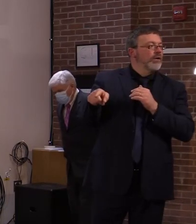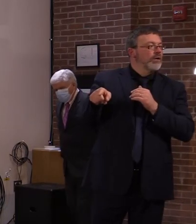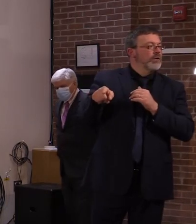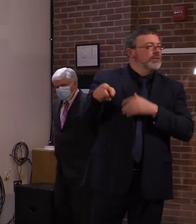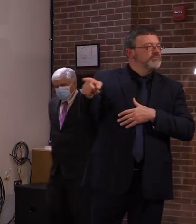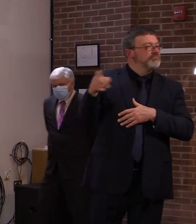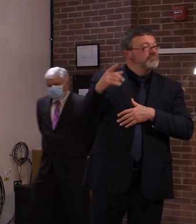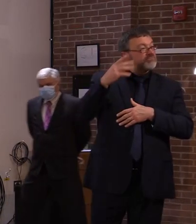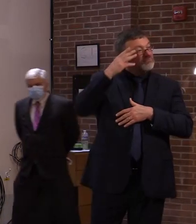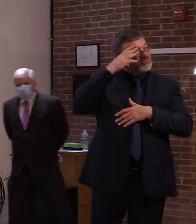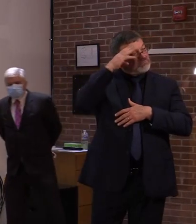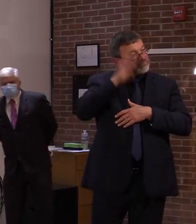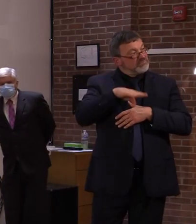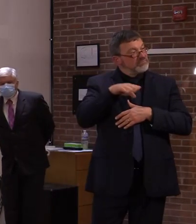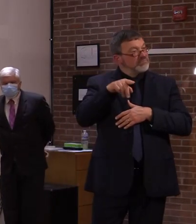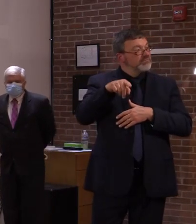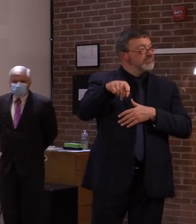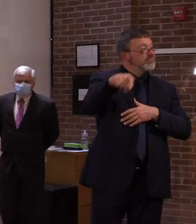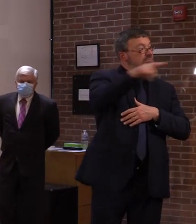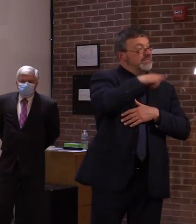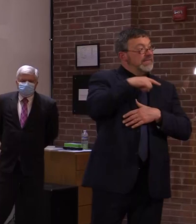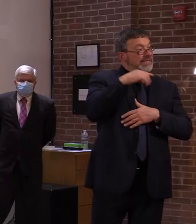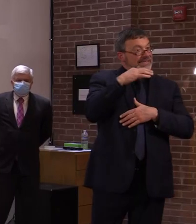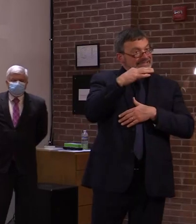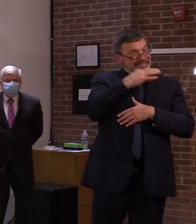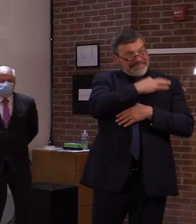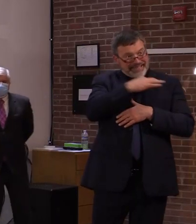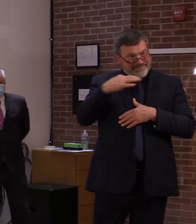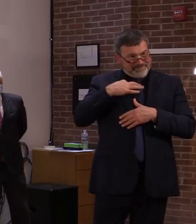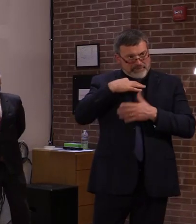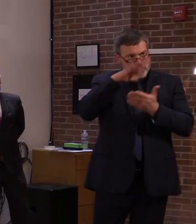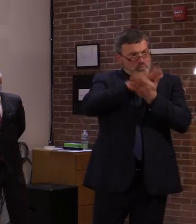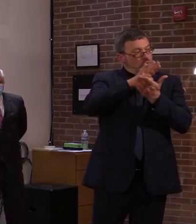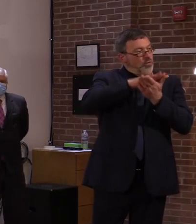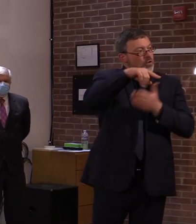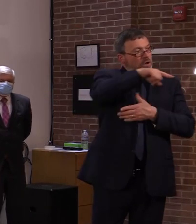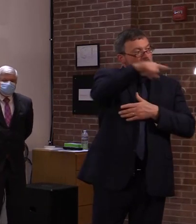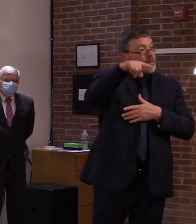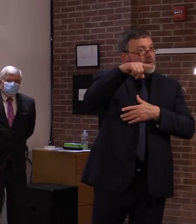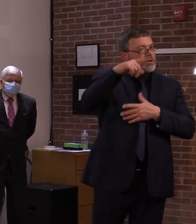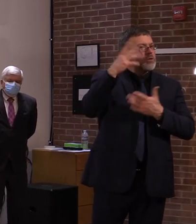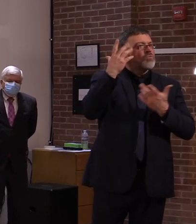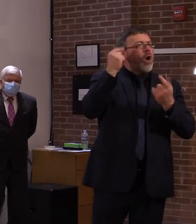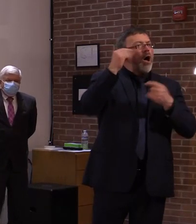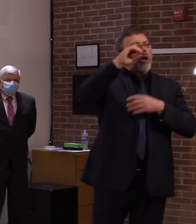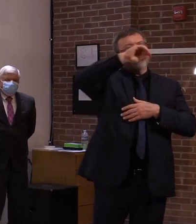staff vaccination rates look like at this point throughout Vermont?